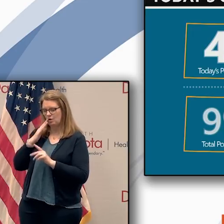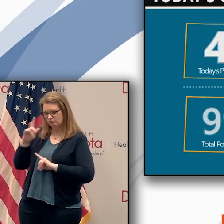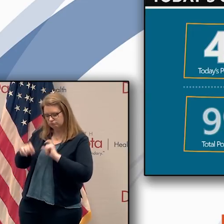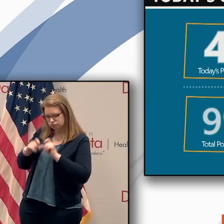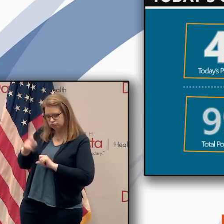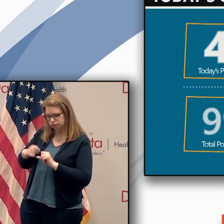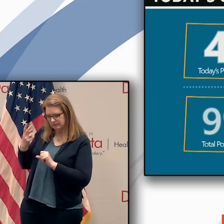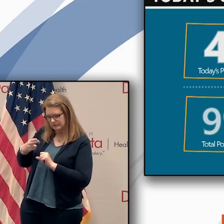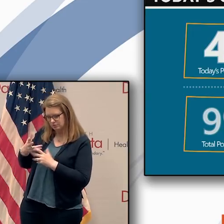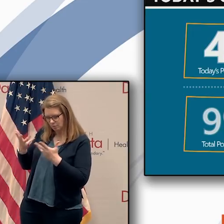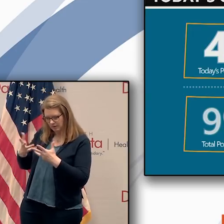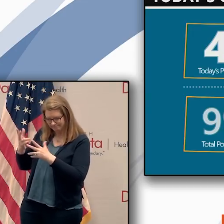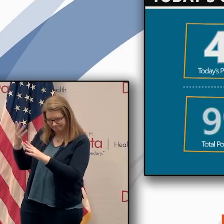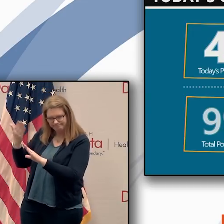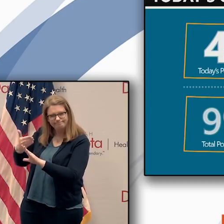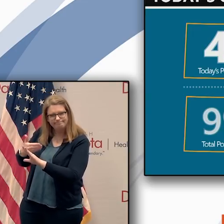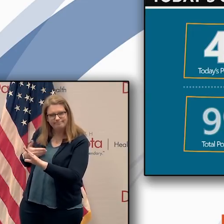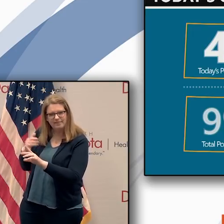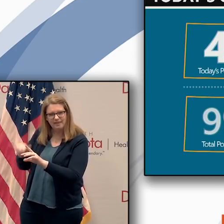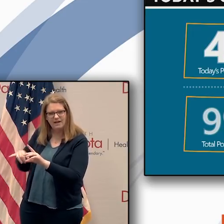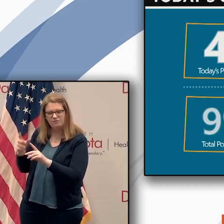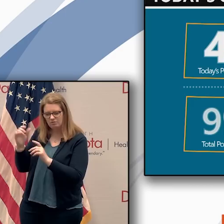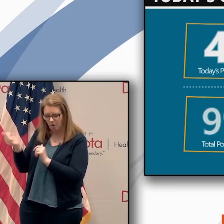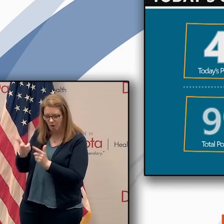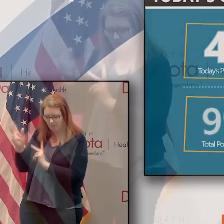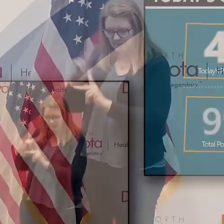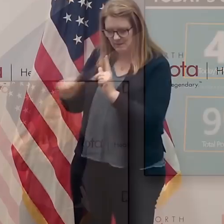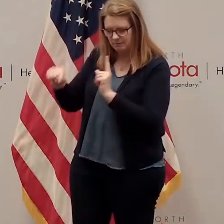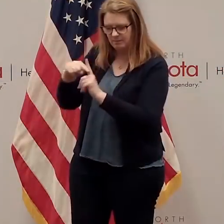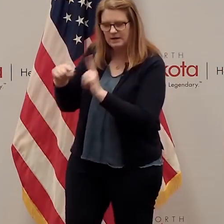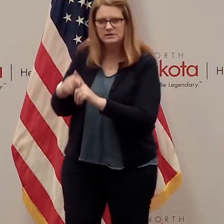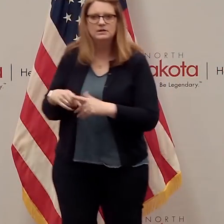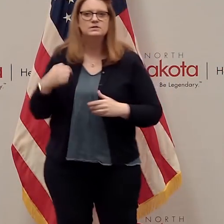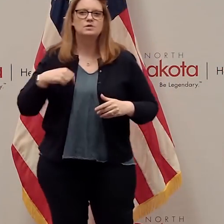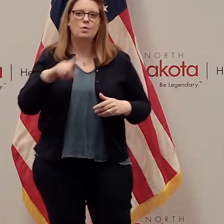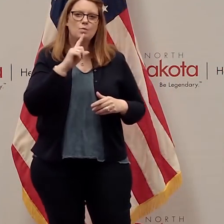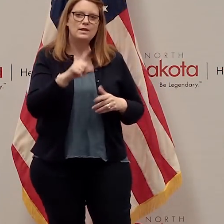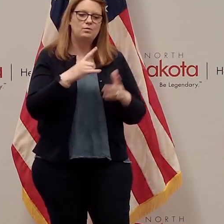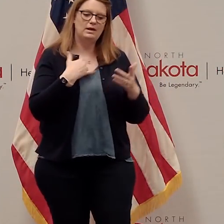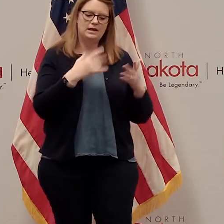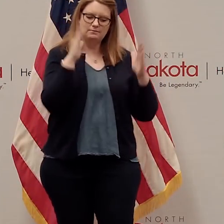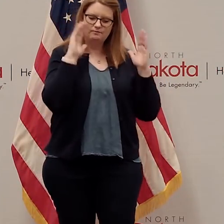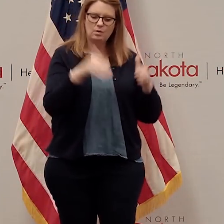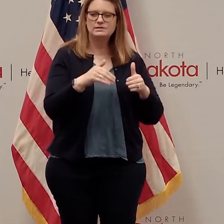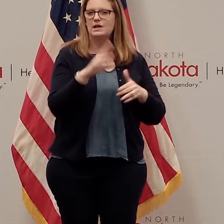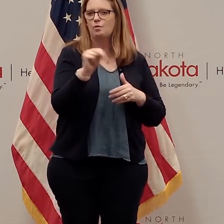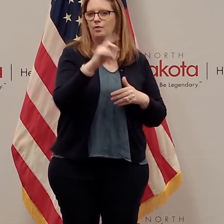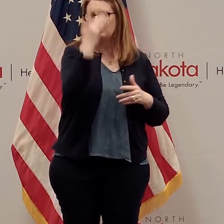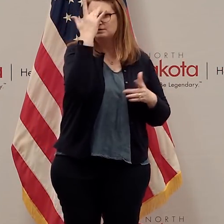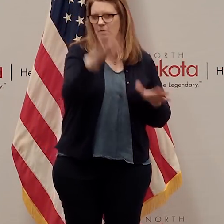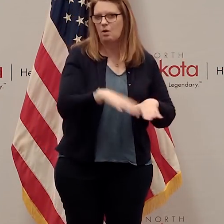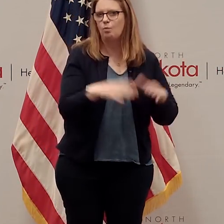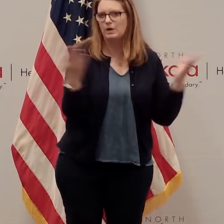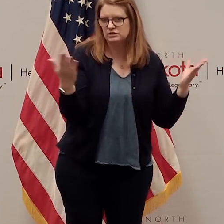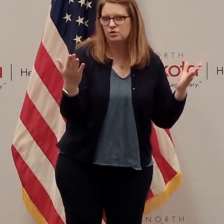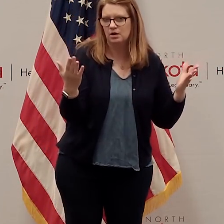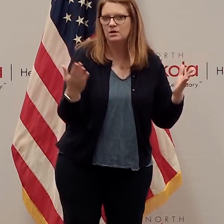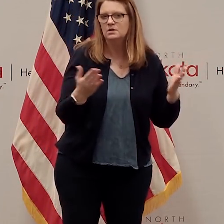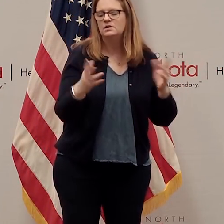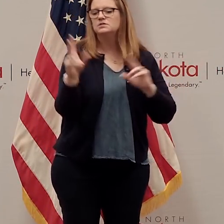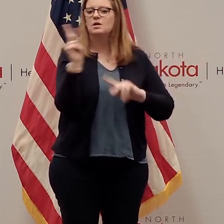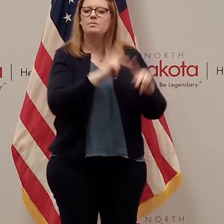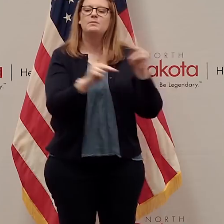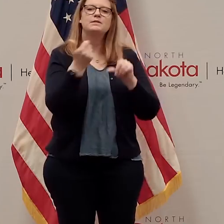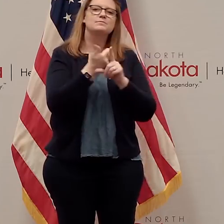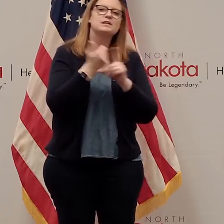confidence that customers, consumers, family members, that they can safely move in and about